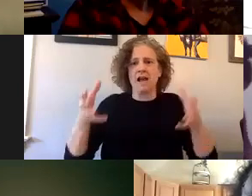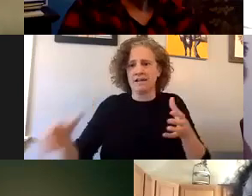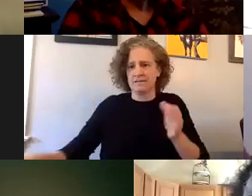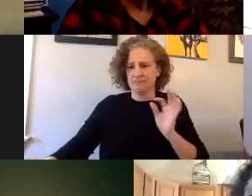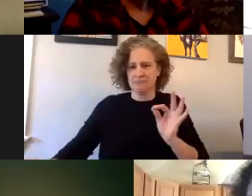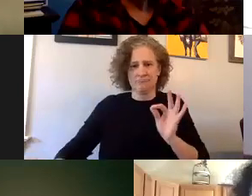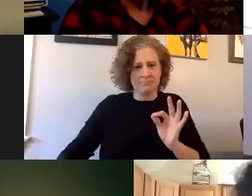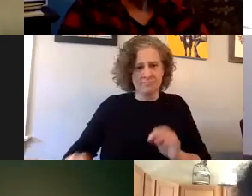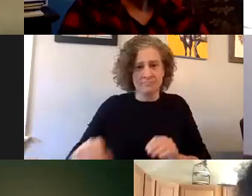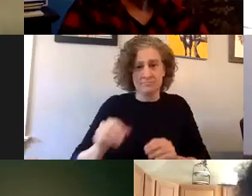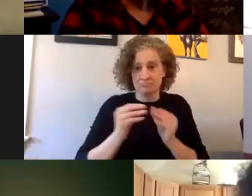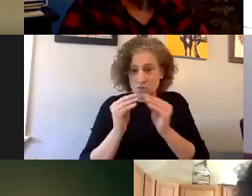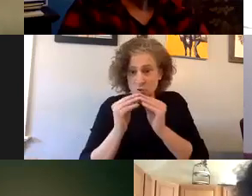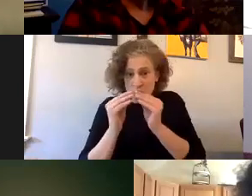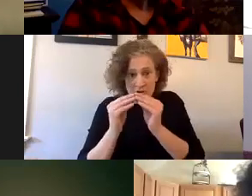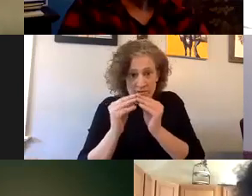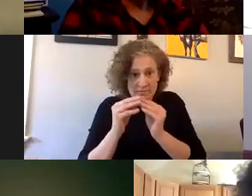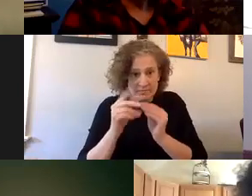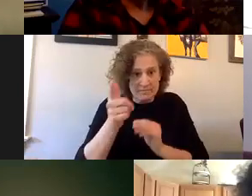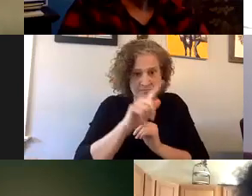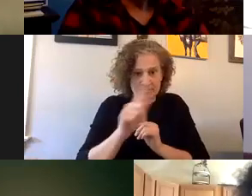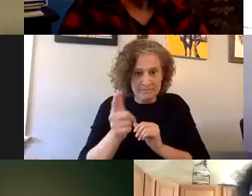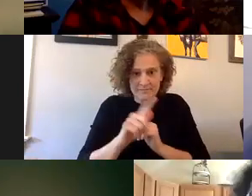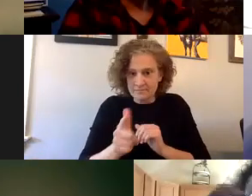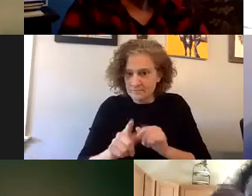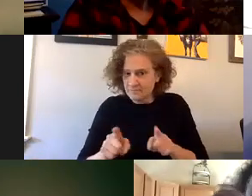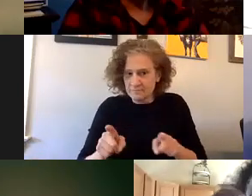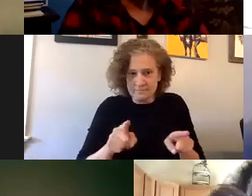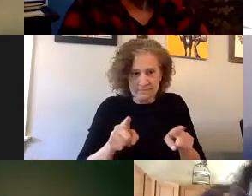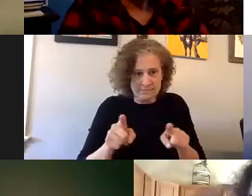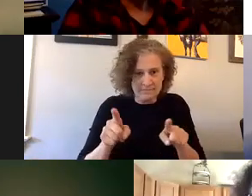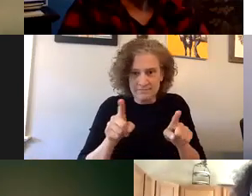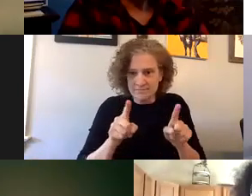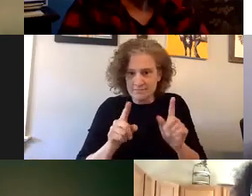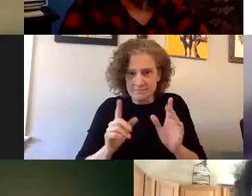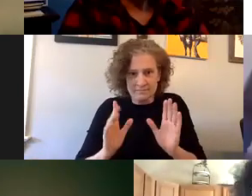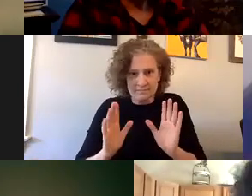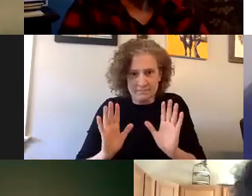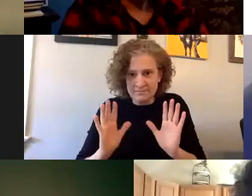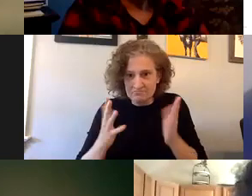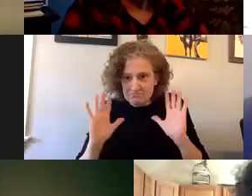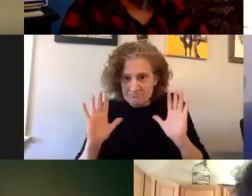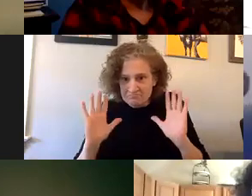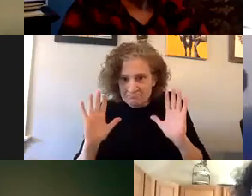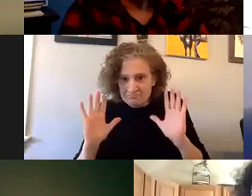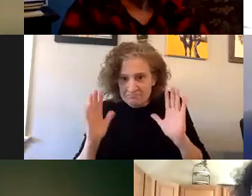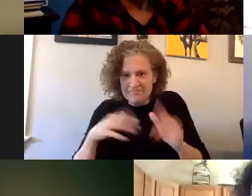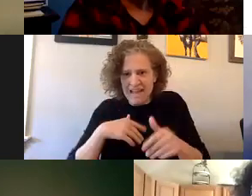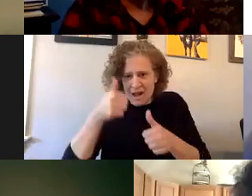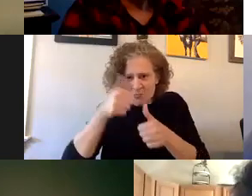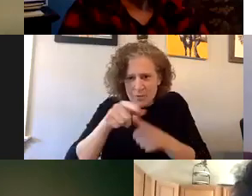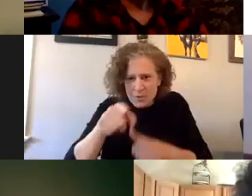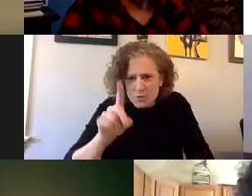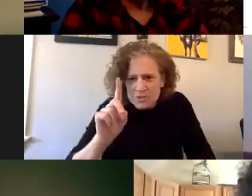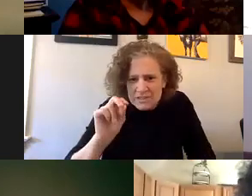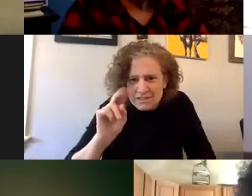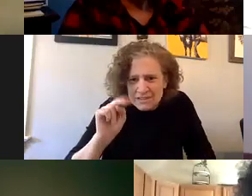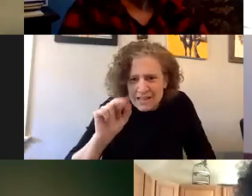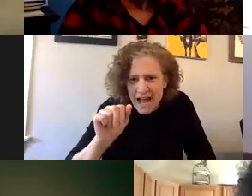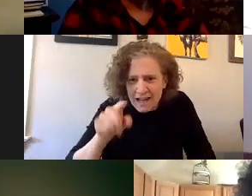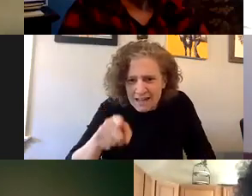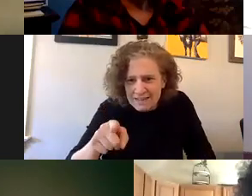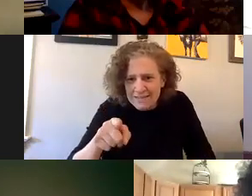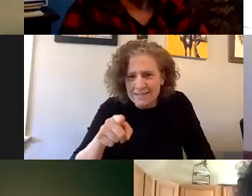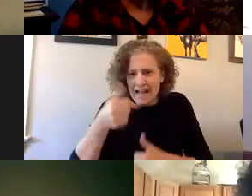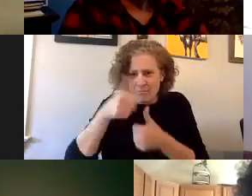All right, that helps a lot. Thank you. Anyone else? Did everybody get a turn one way or another? Is that it?